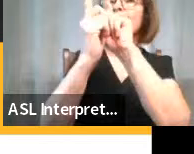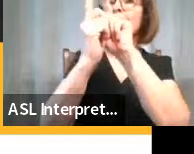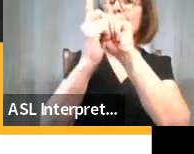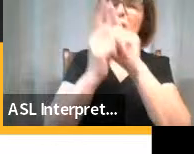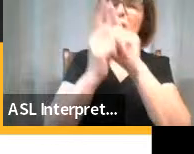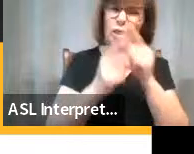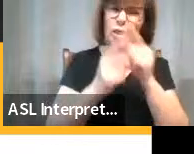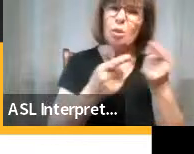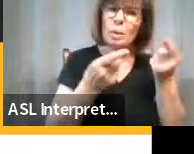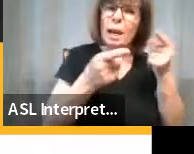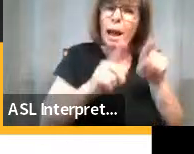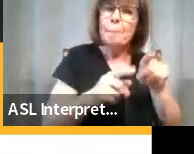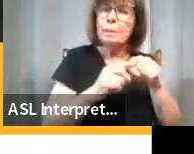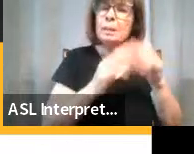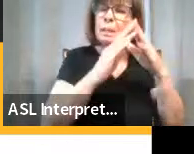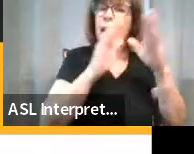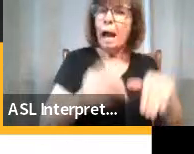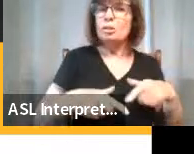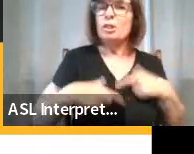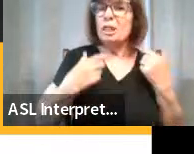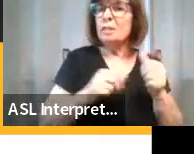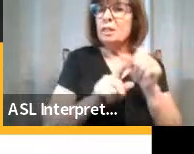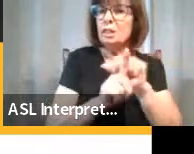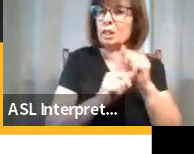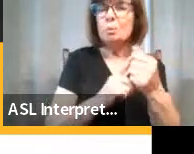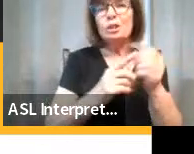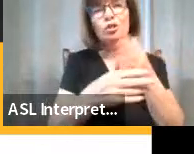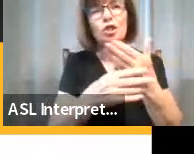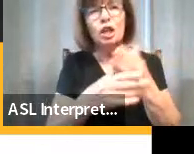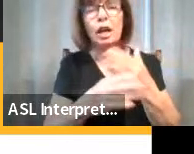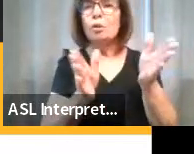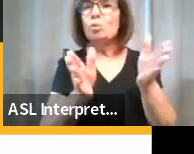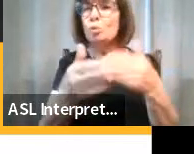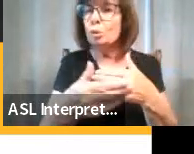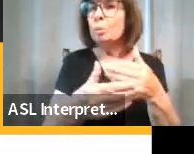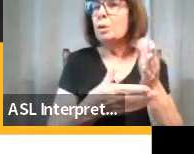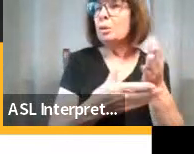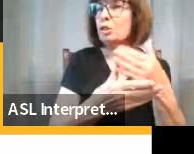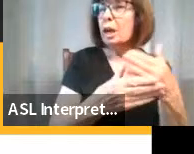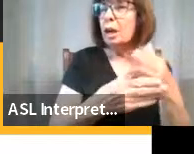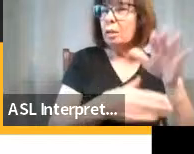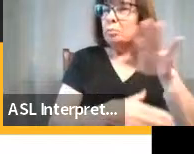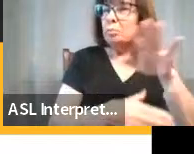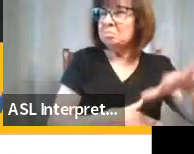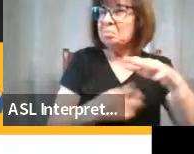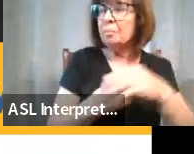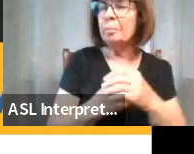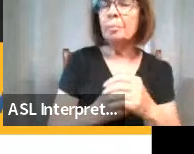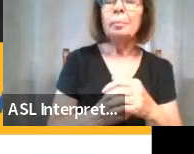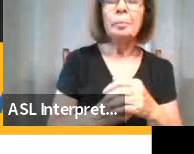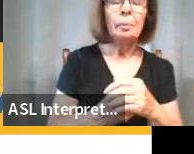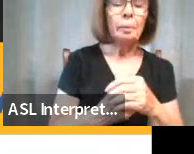living situation when someone shares a room or space. Next slide.